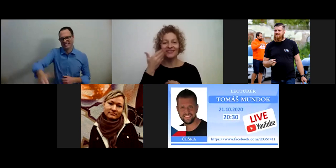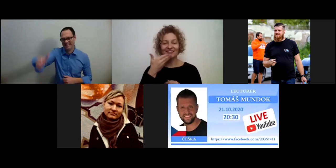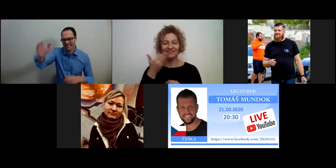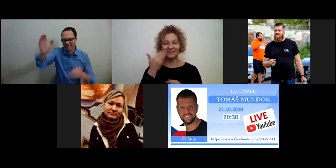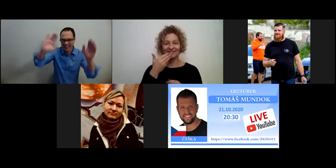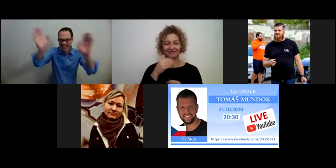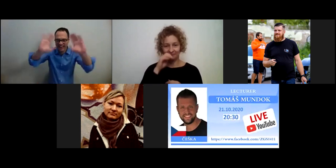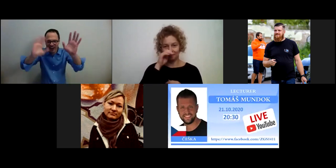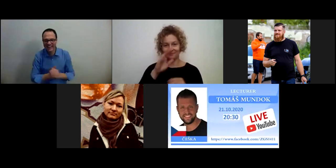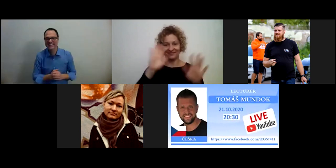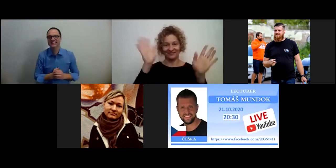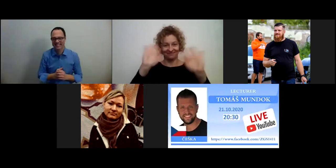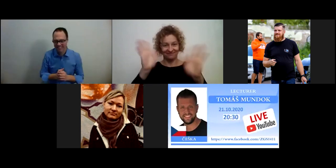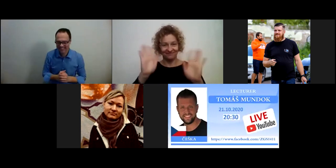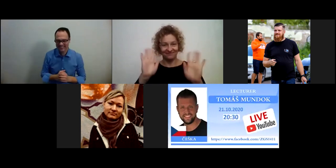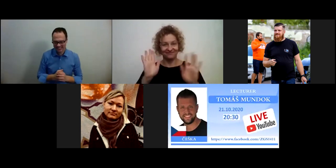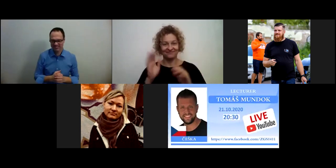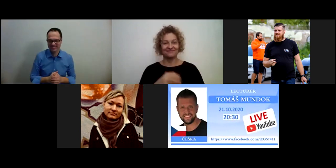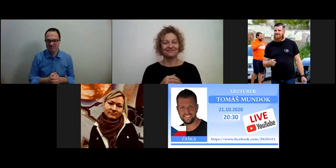Czech Republic, welcome.